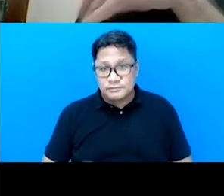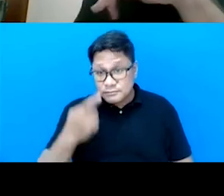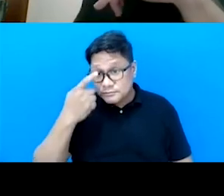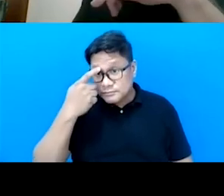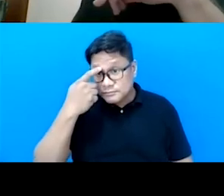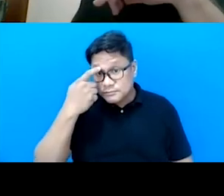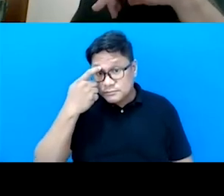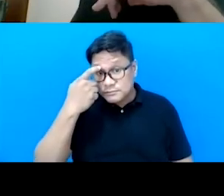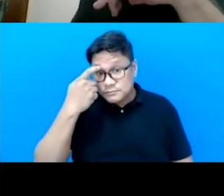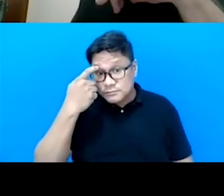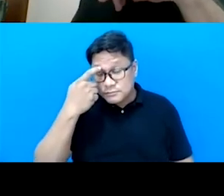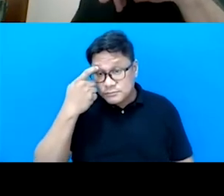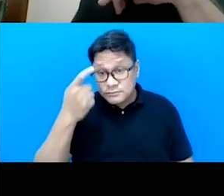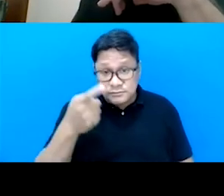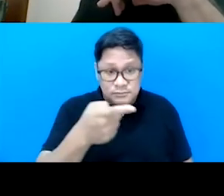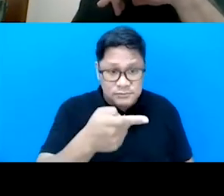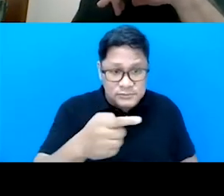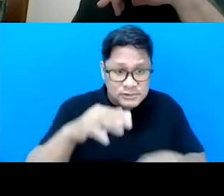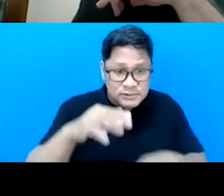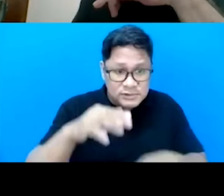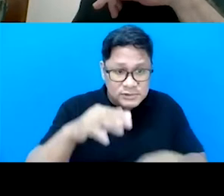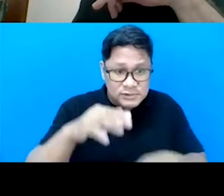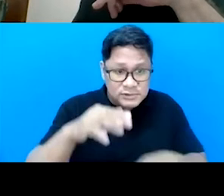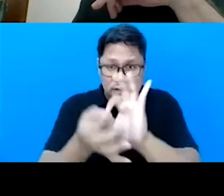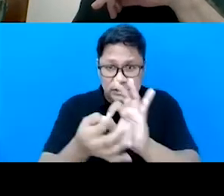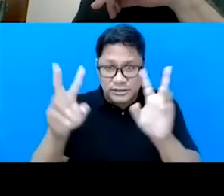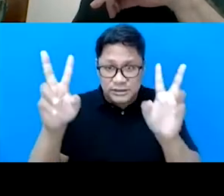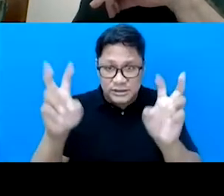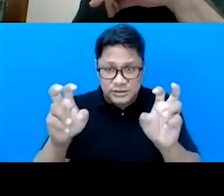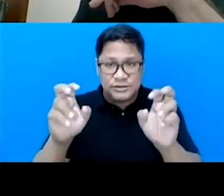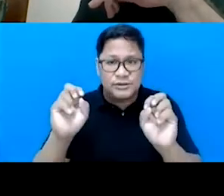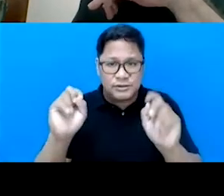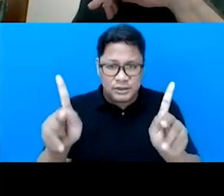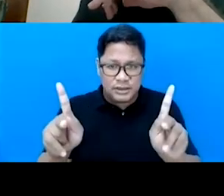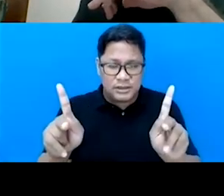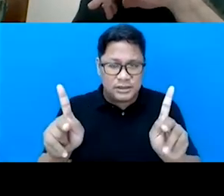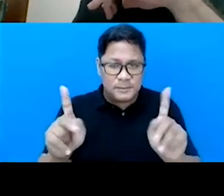Yeah, just the English translation issue. Okay.